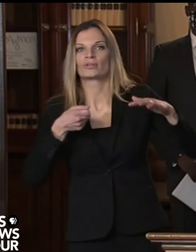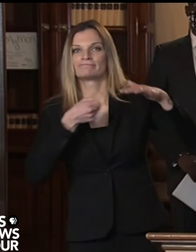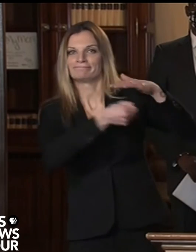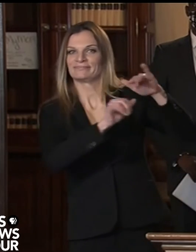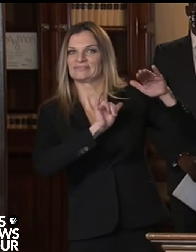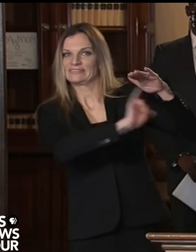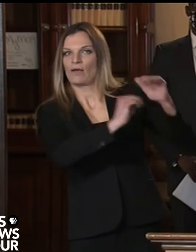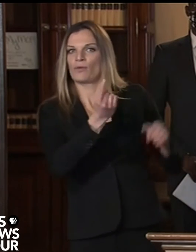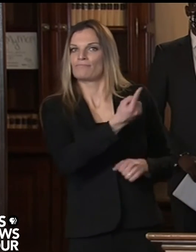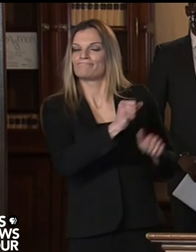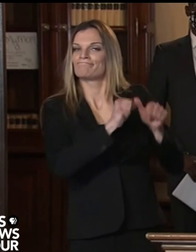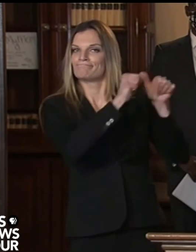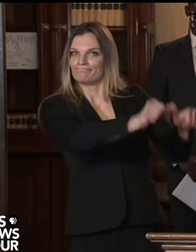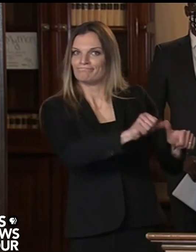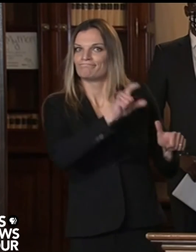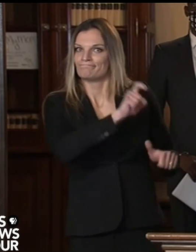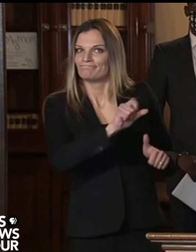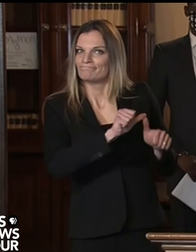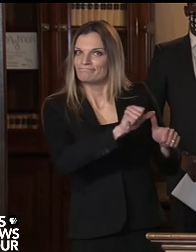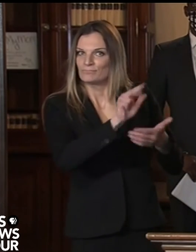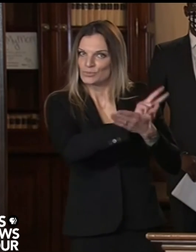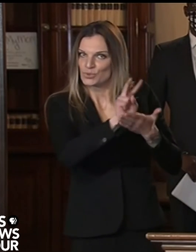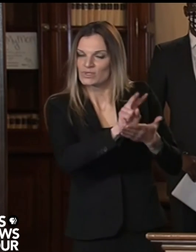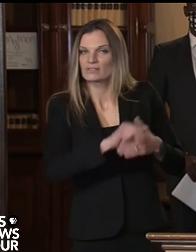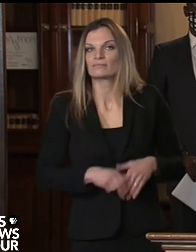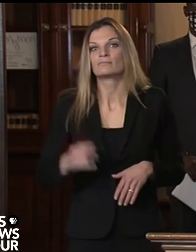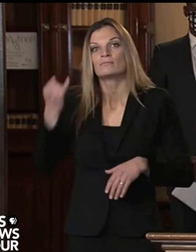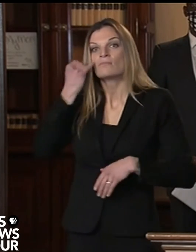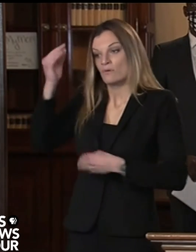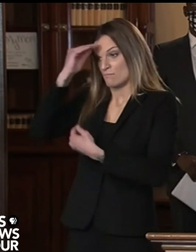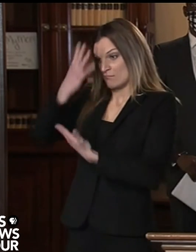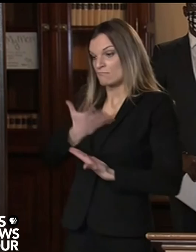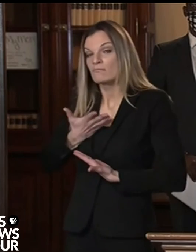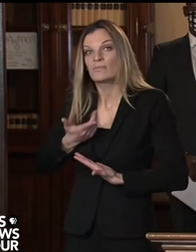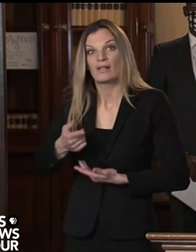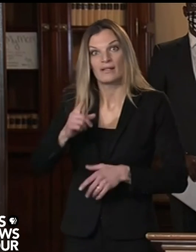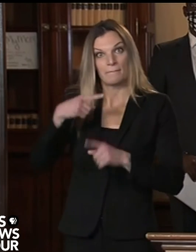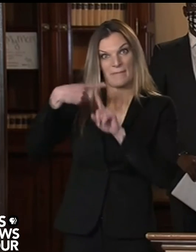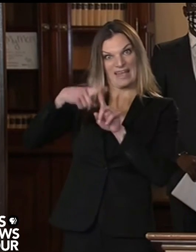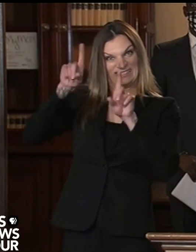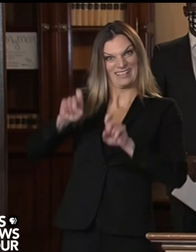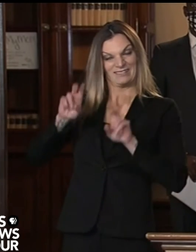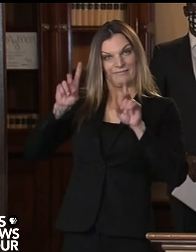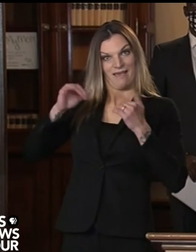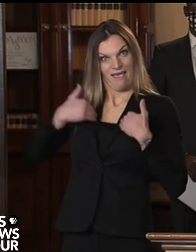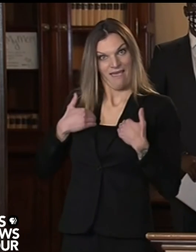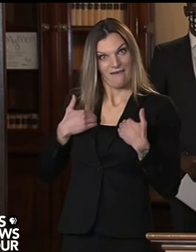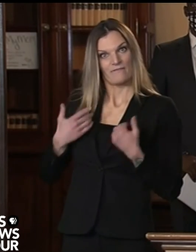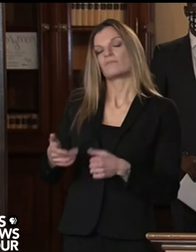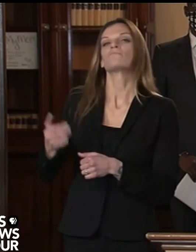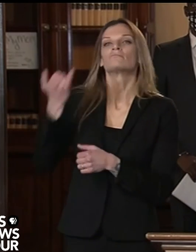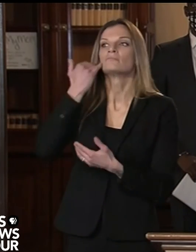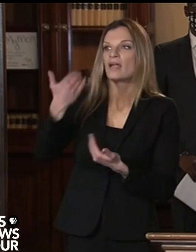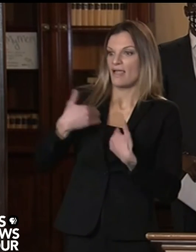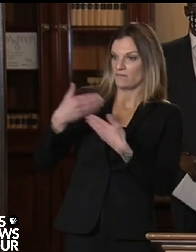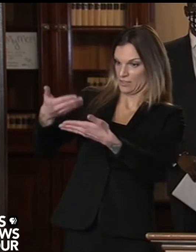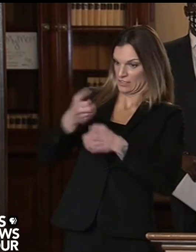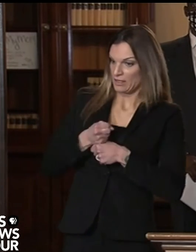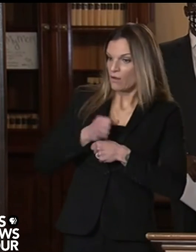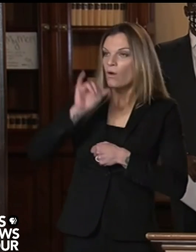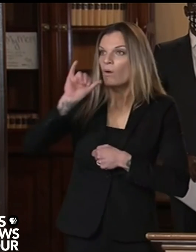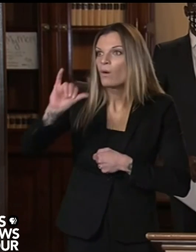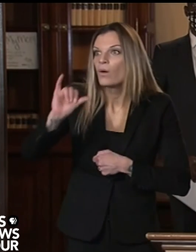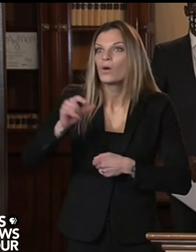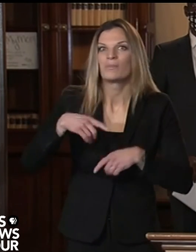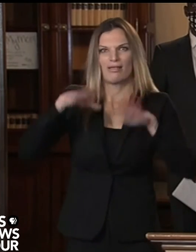your medical provider or a lab informs you that your test is positive before your local health department calls you, make